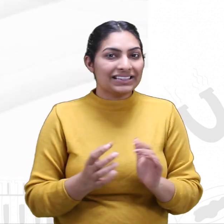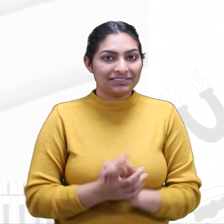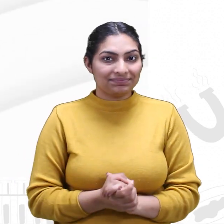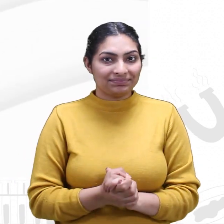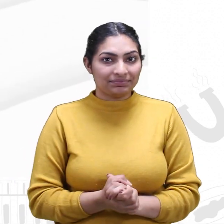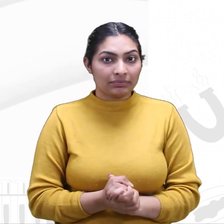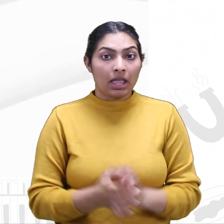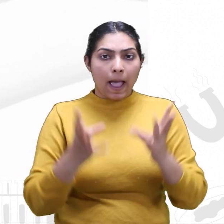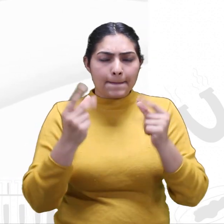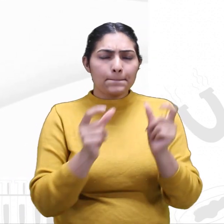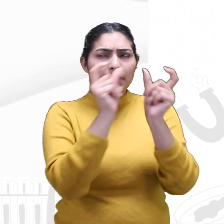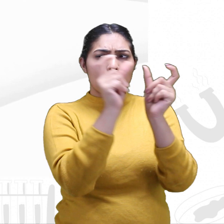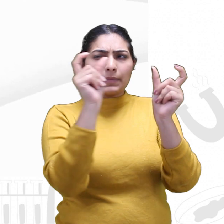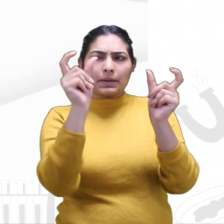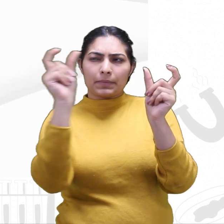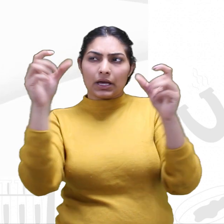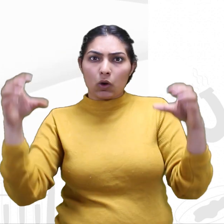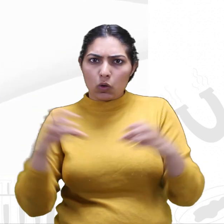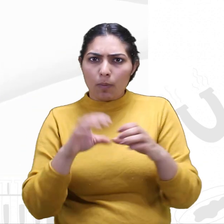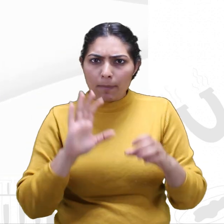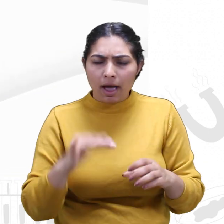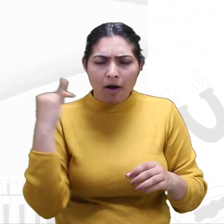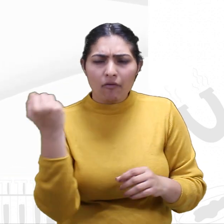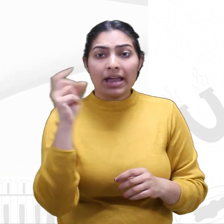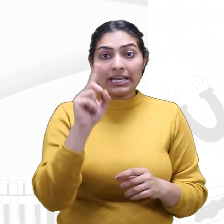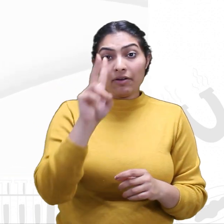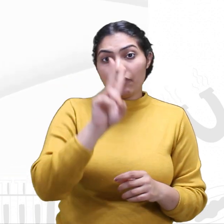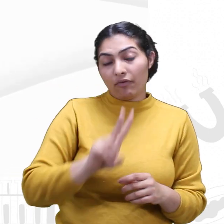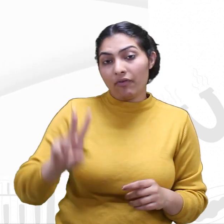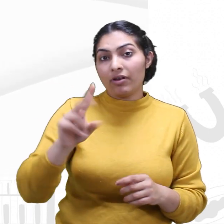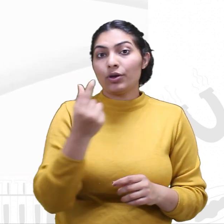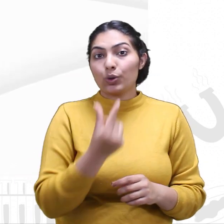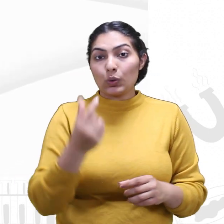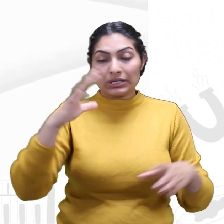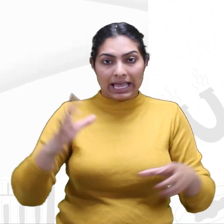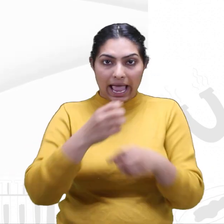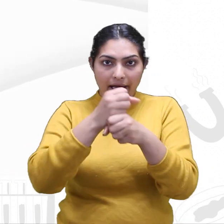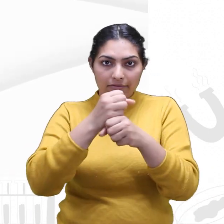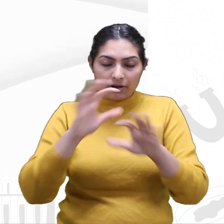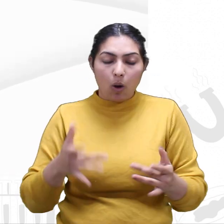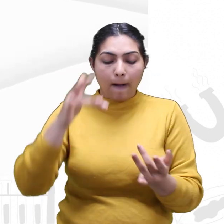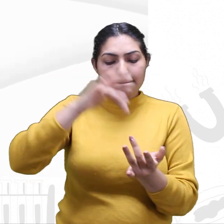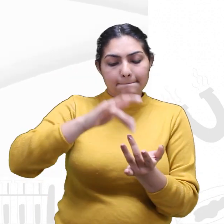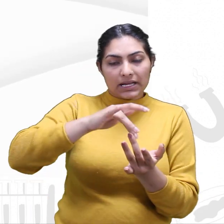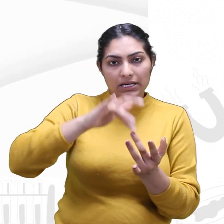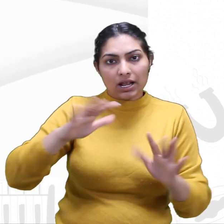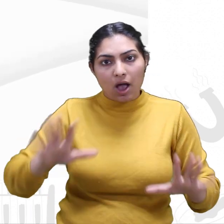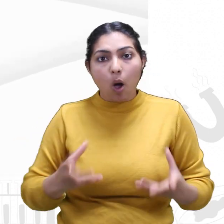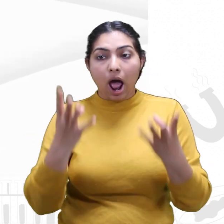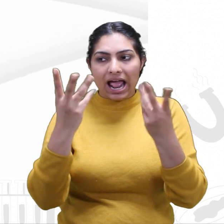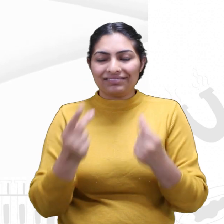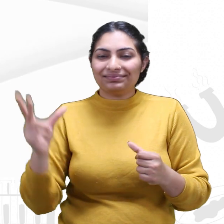of central tendency are like finding the middle or typical value of a group of numbers. It helps us understand